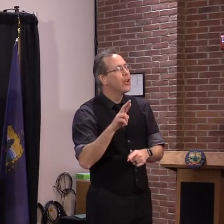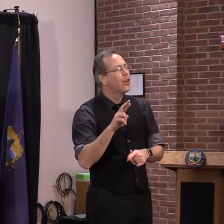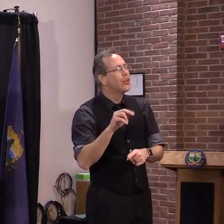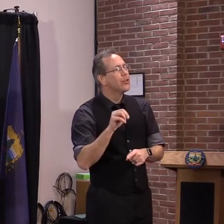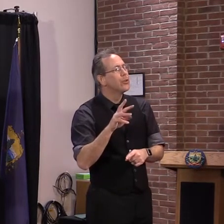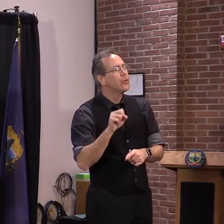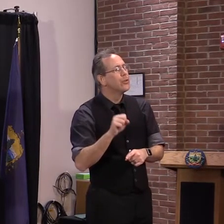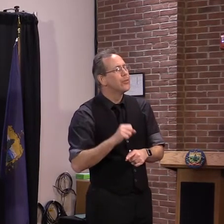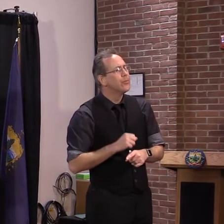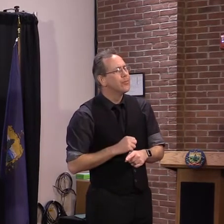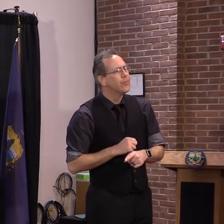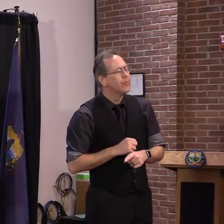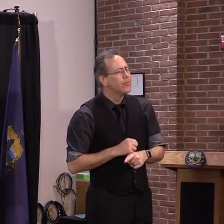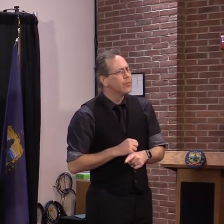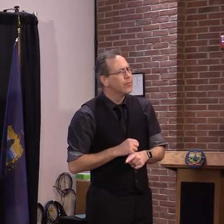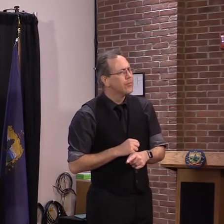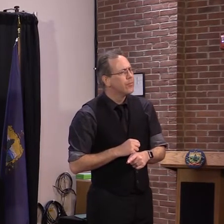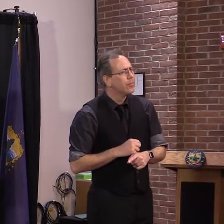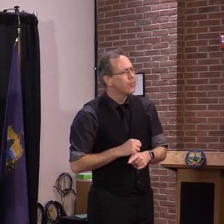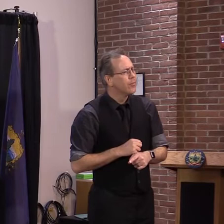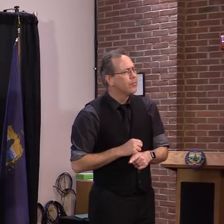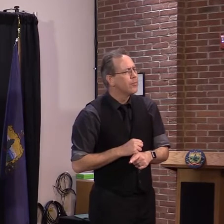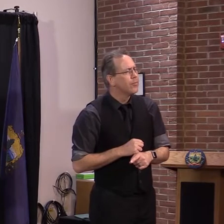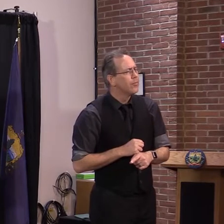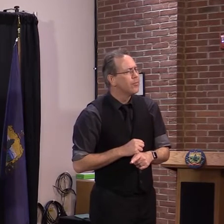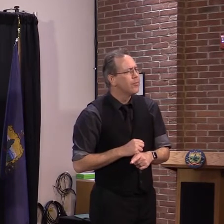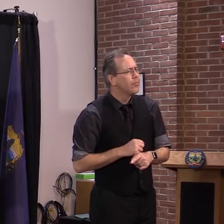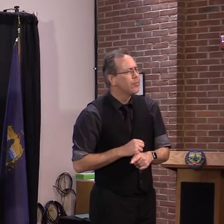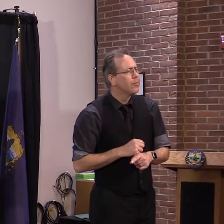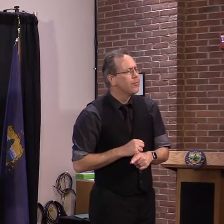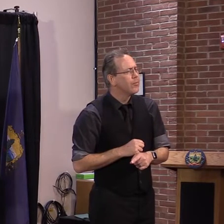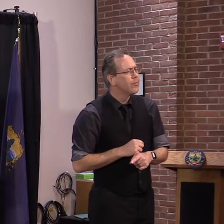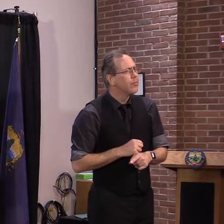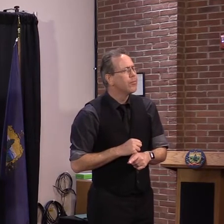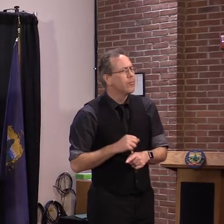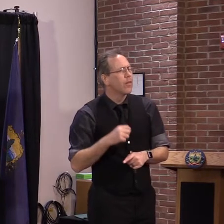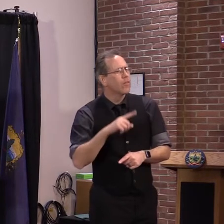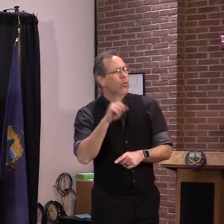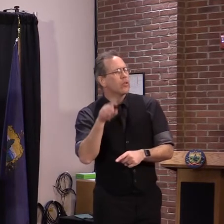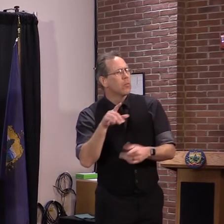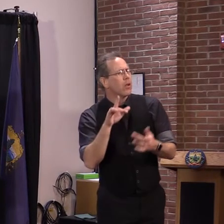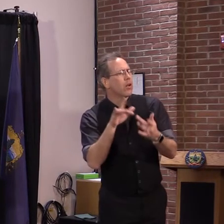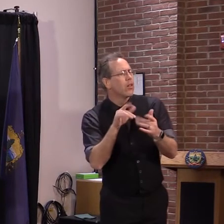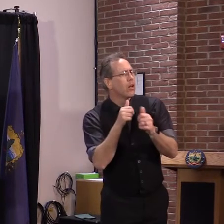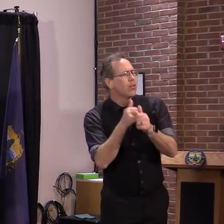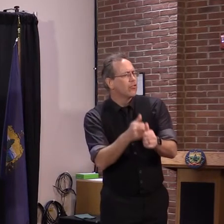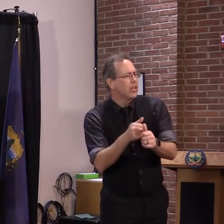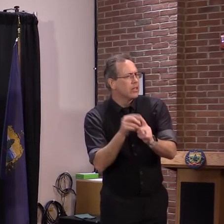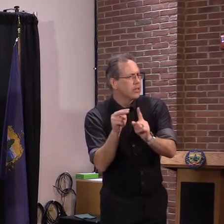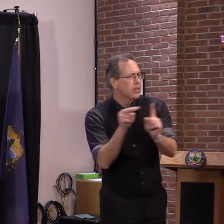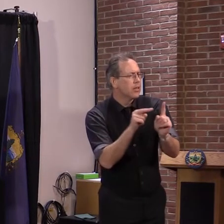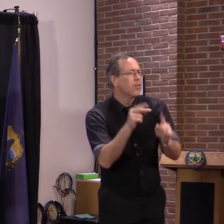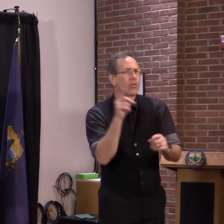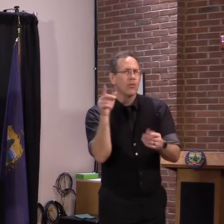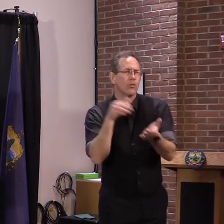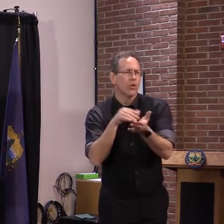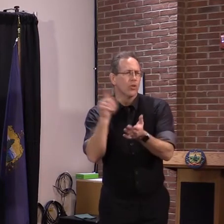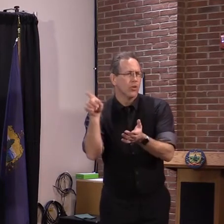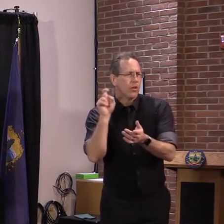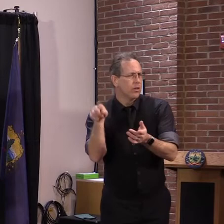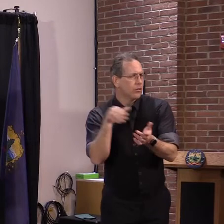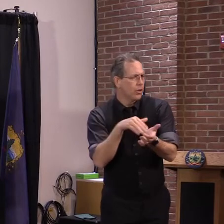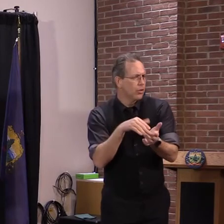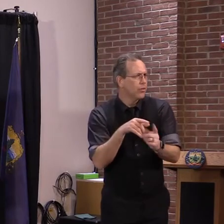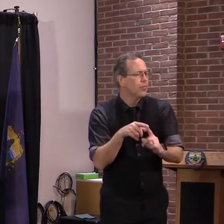Hi, yeah, I have a question about contact tracing, so I believe that'll be for Dr. Levine. Several weeks back, the health